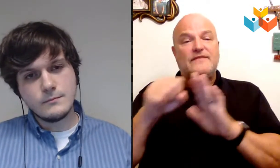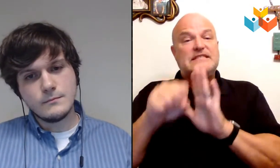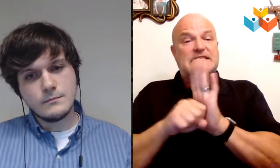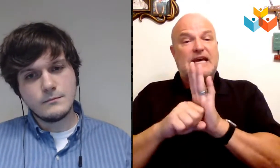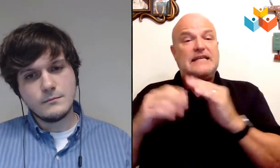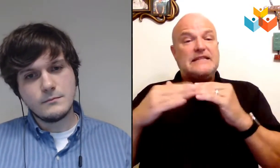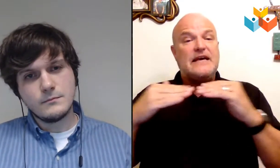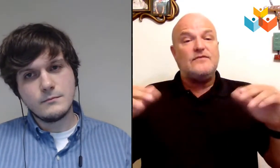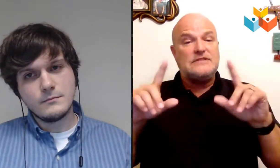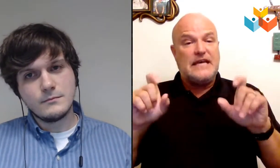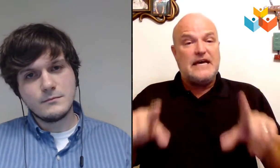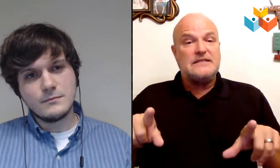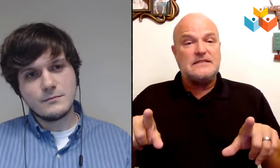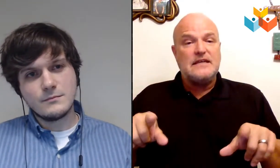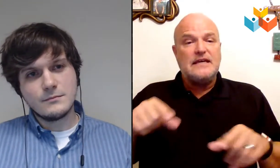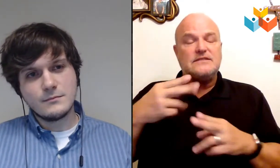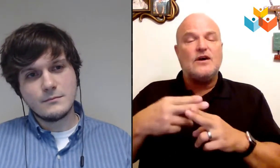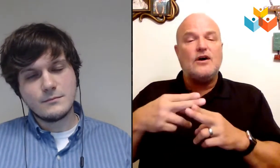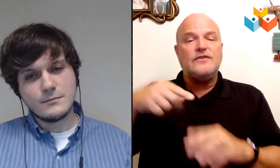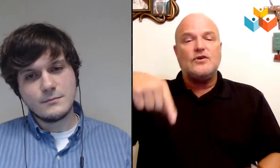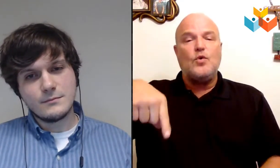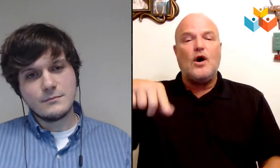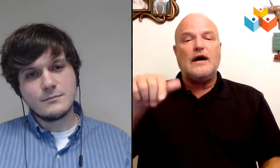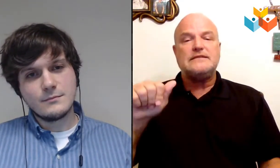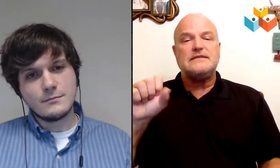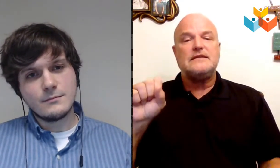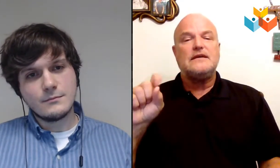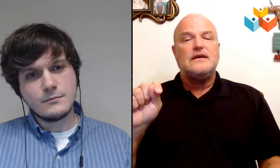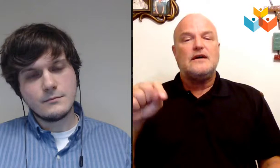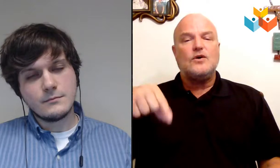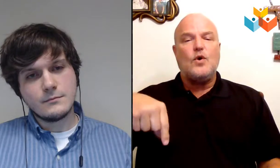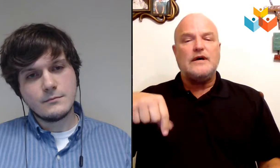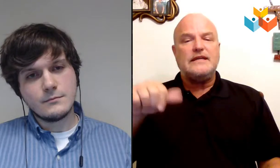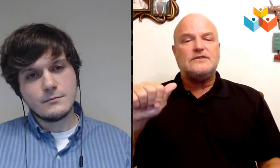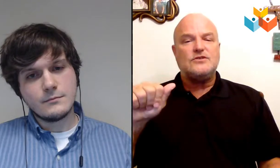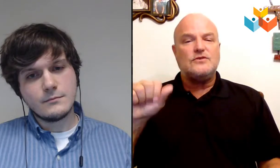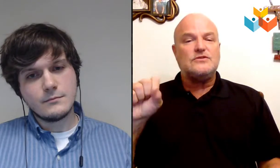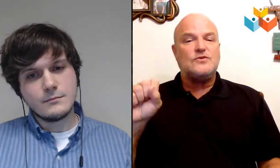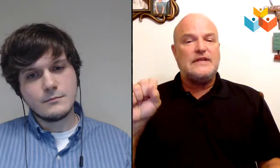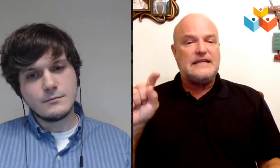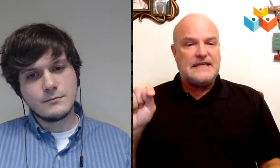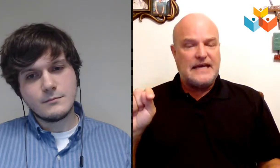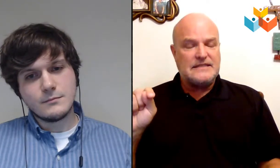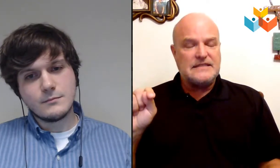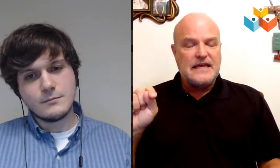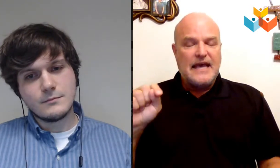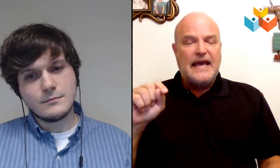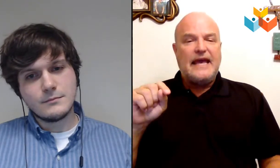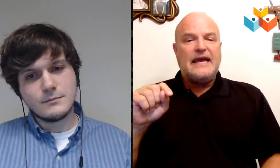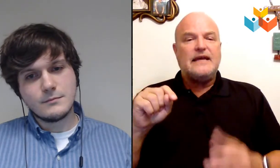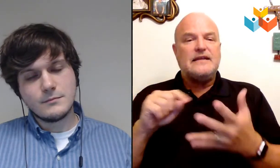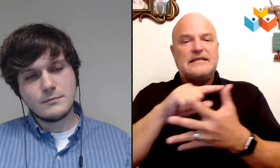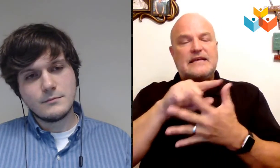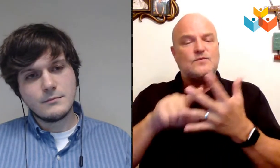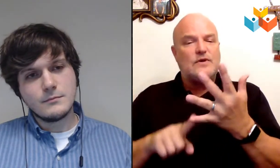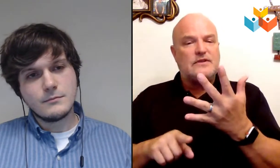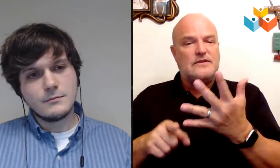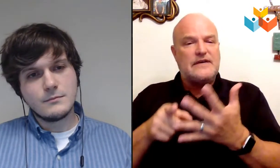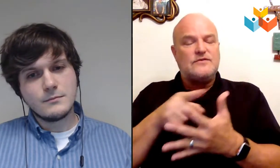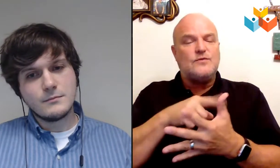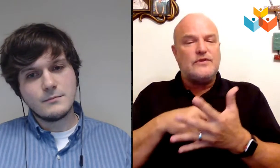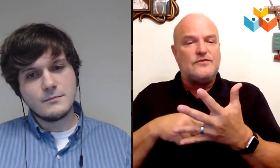first, we have a state level test. It's called the QAST, a Quality Assurance Screening Test, and it